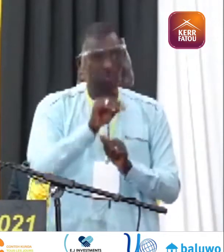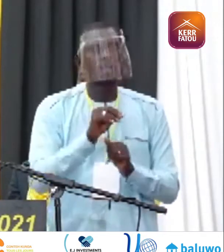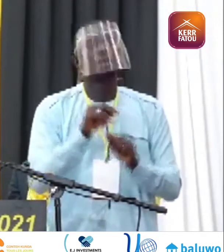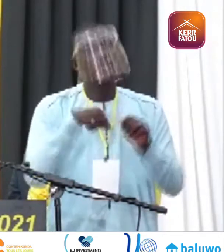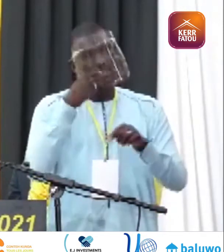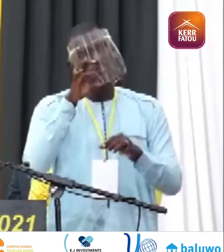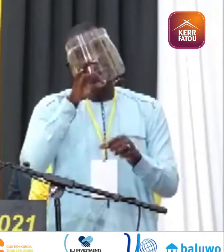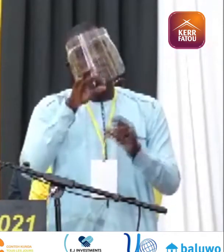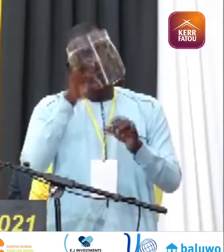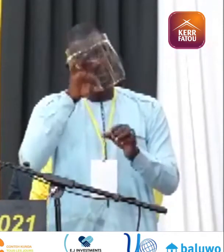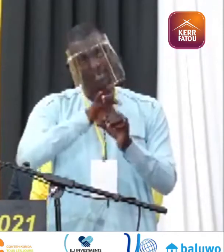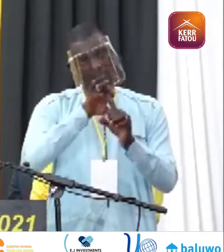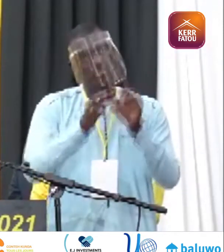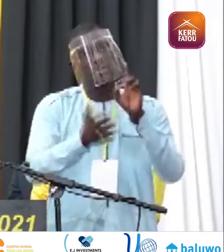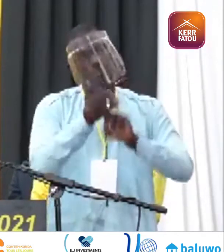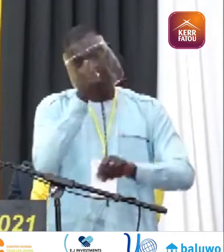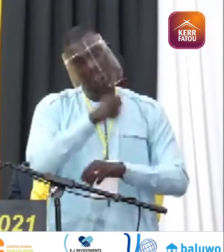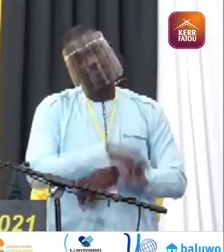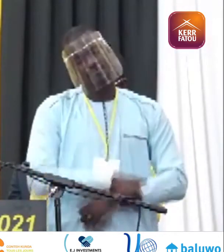we contested the by elections.